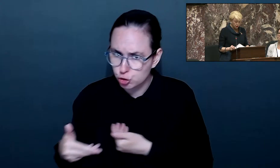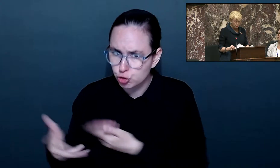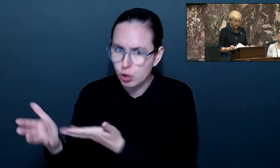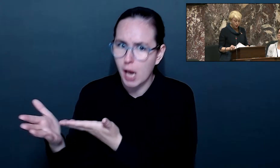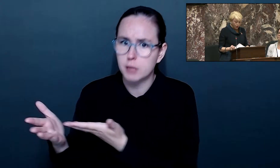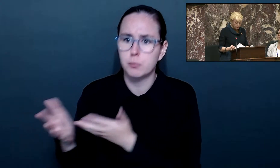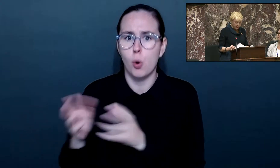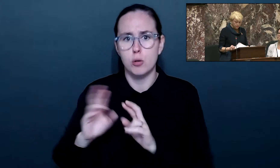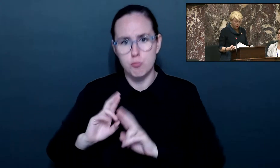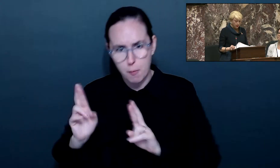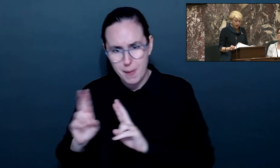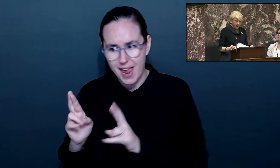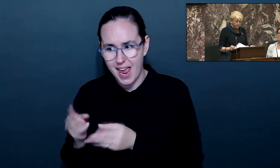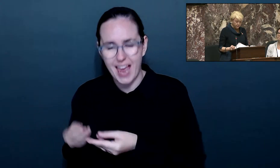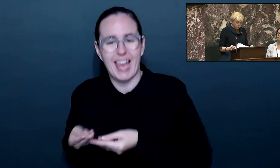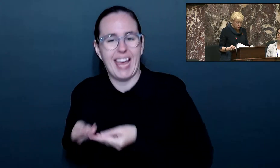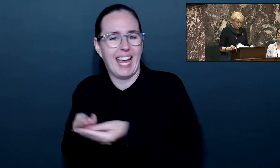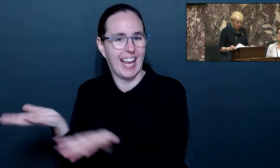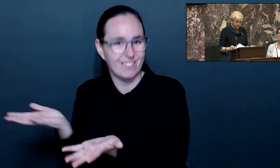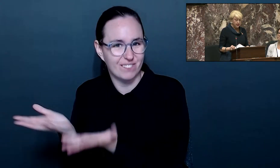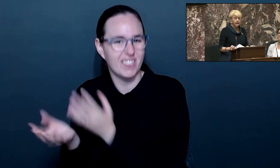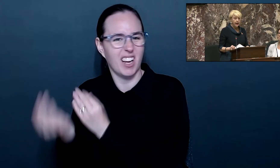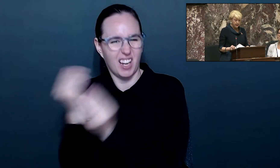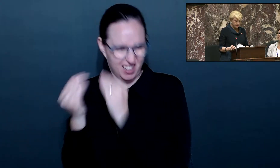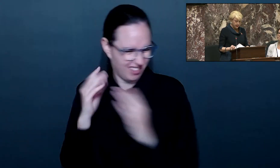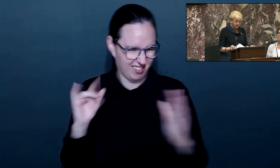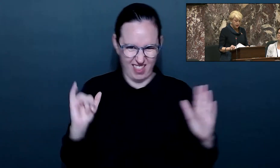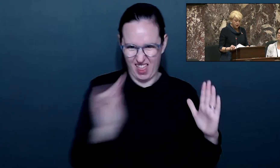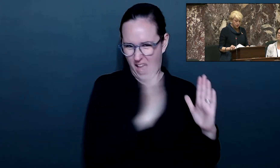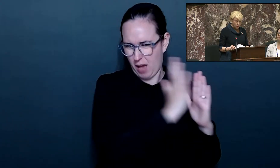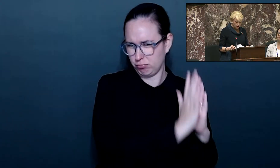to ensure that all people have food choice and